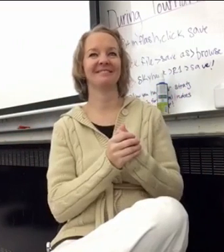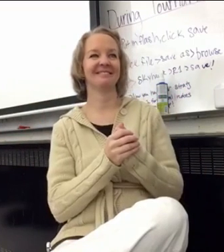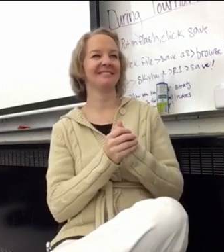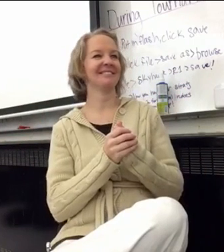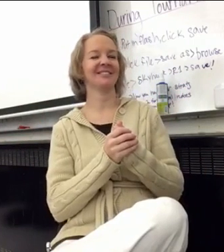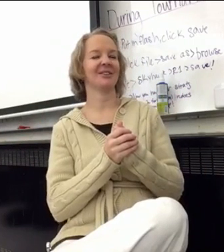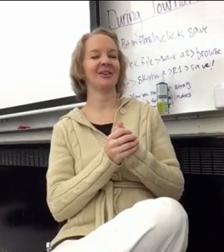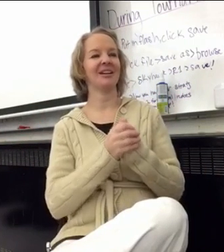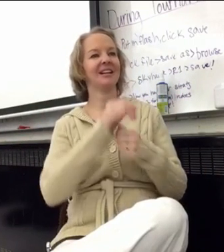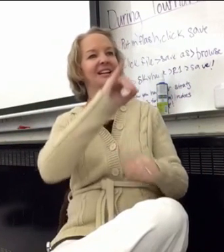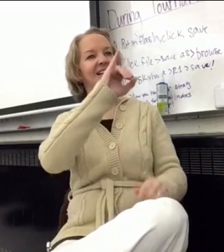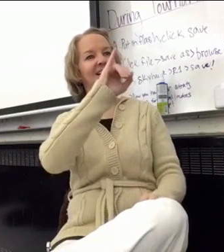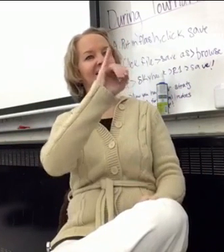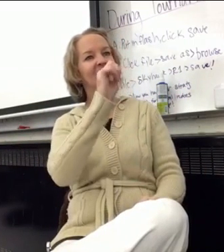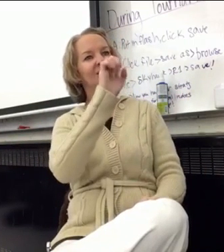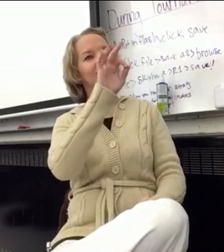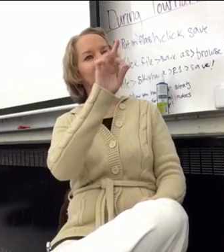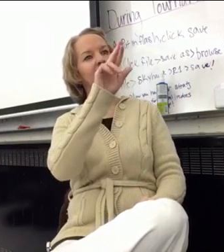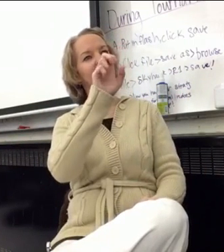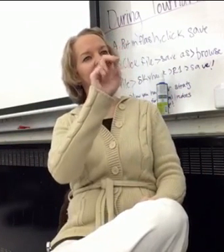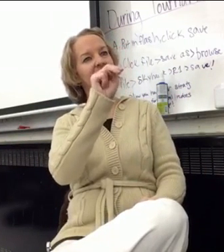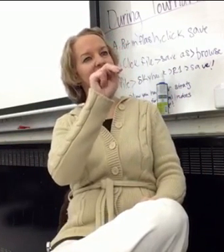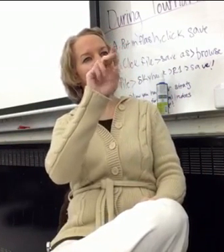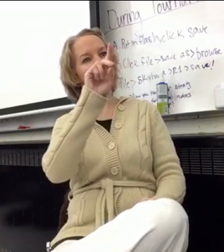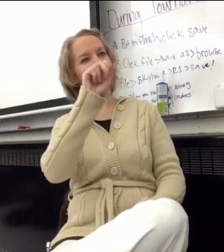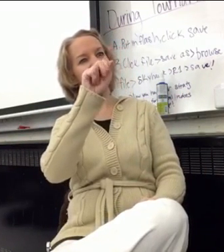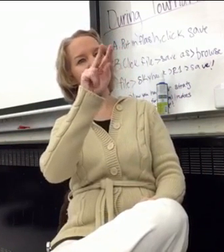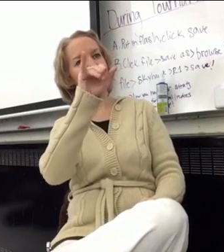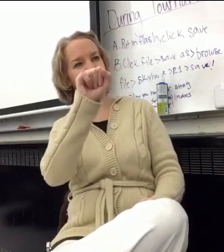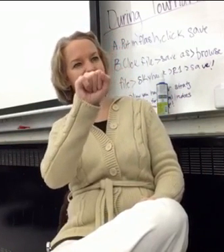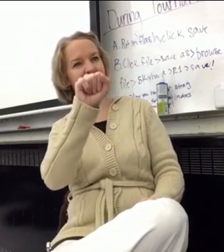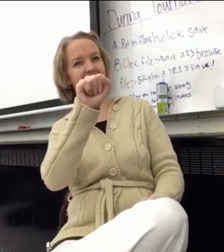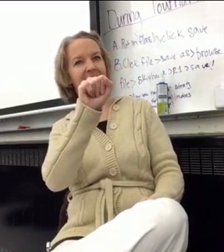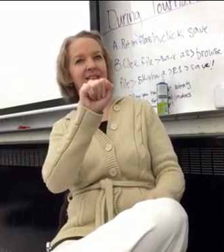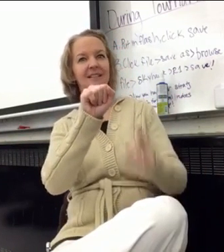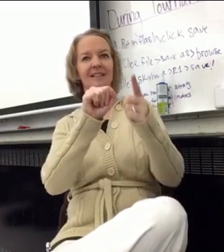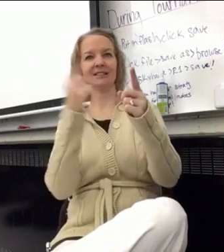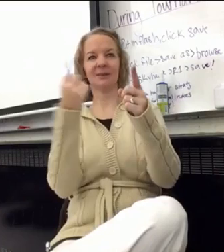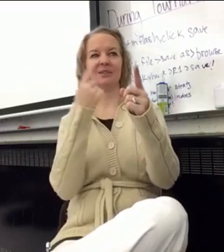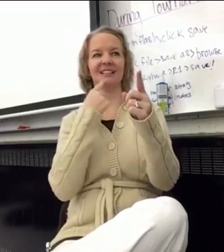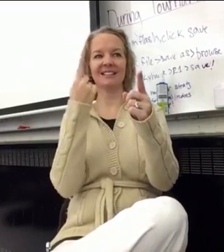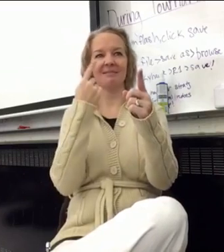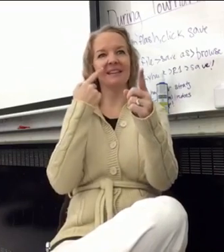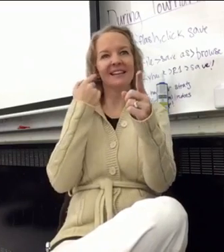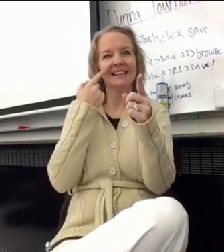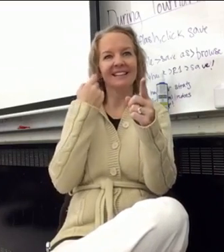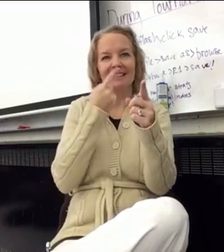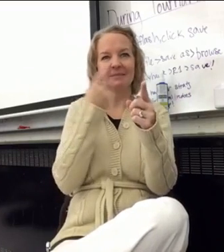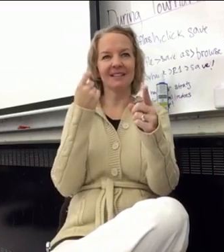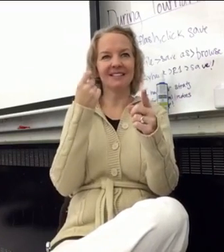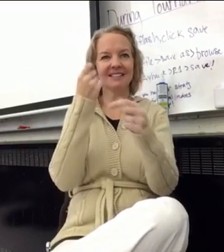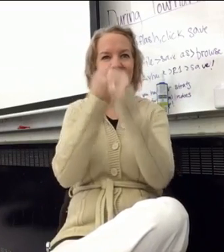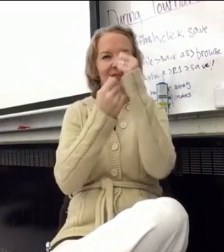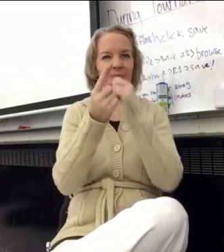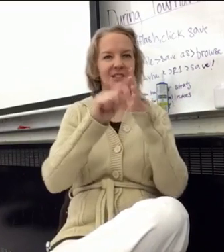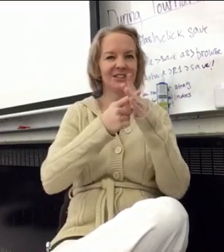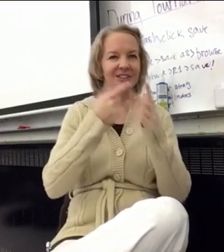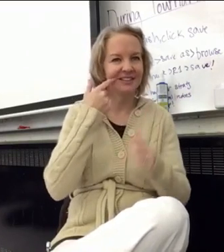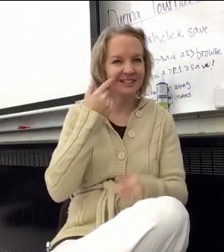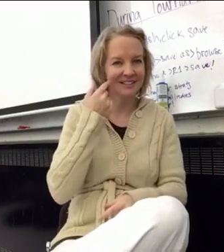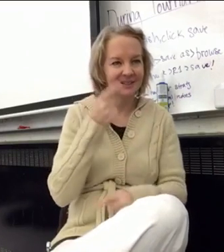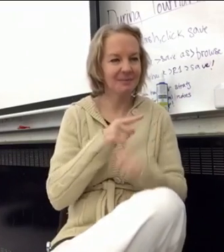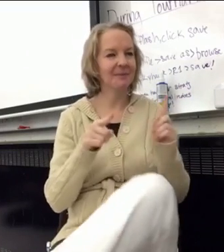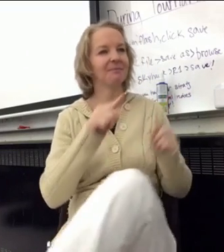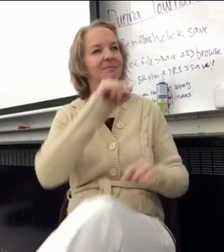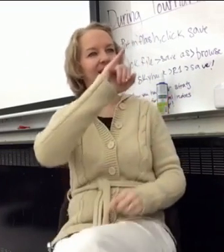So, this is Jefferson Davis. Yeah, I know, but somebody over there said something giggly because everybody started giggling. Okay? So, this